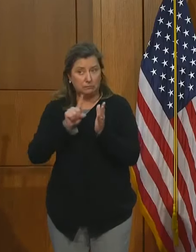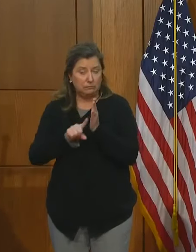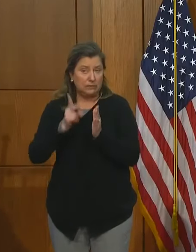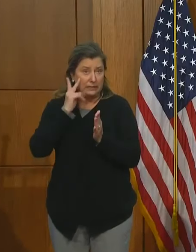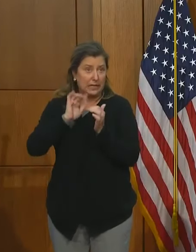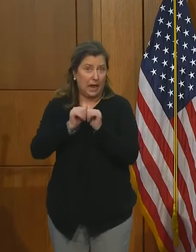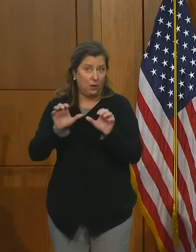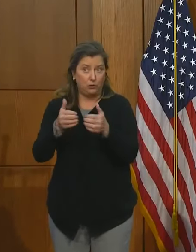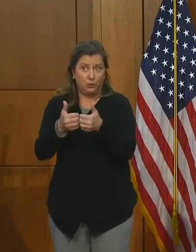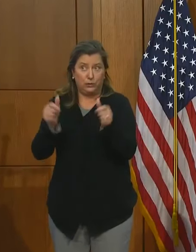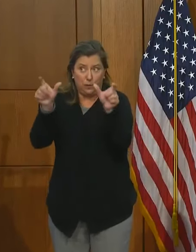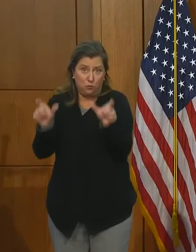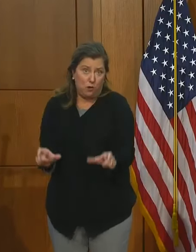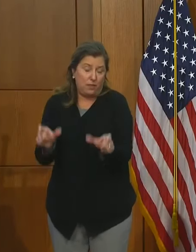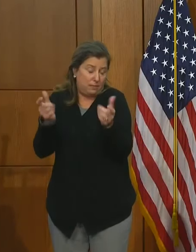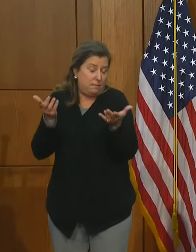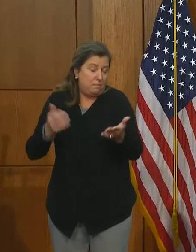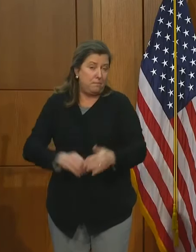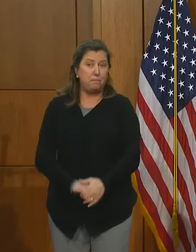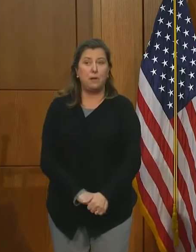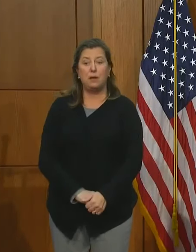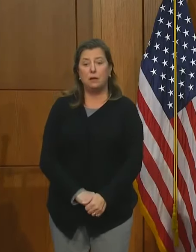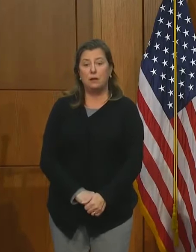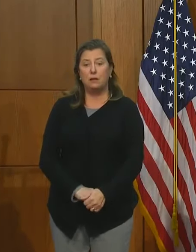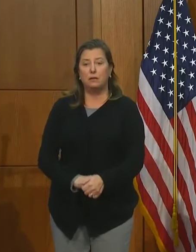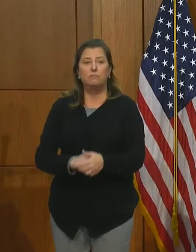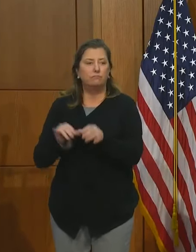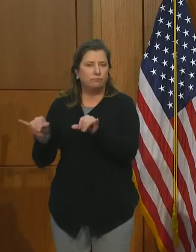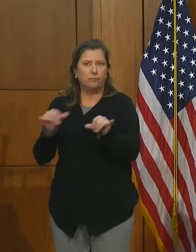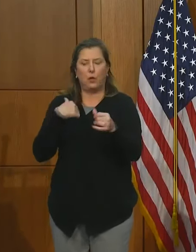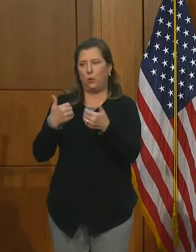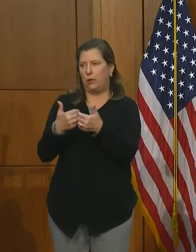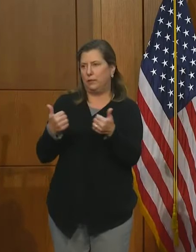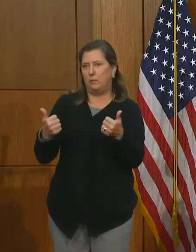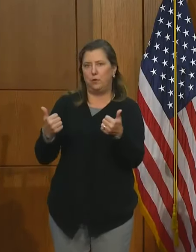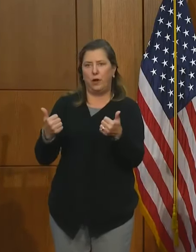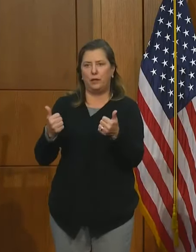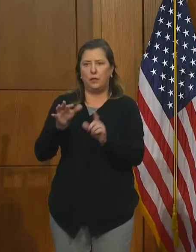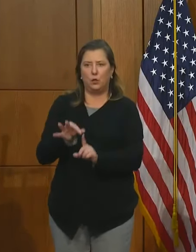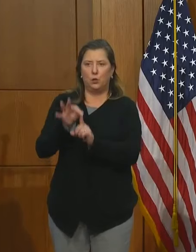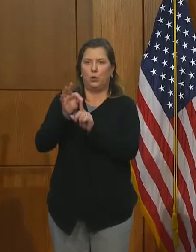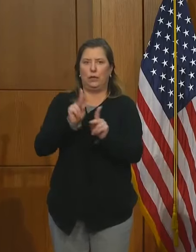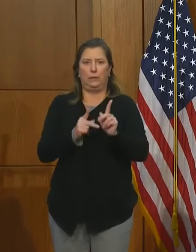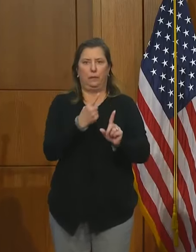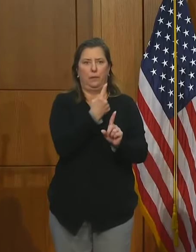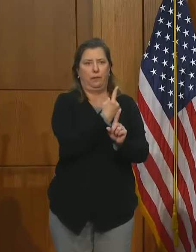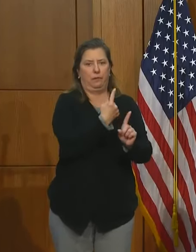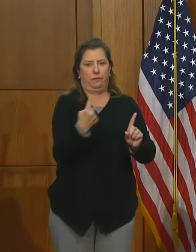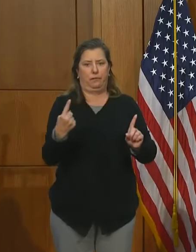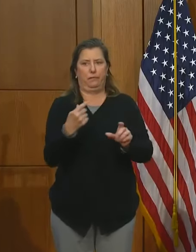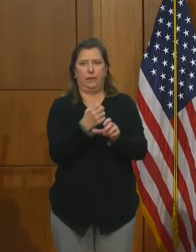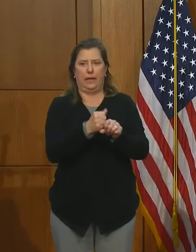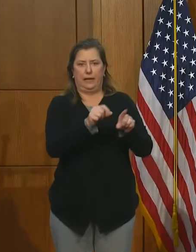look into that. In the same way that we've separated out unique people tested from